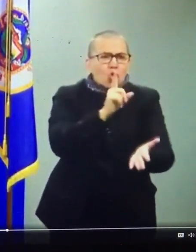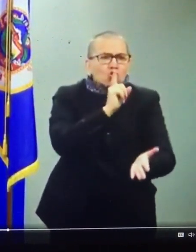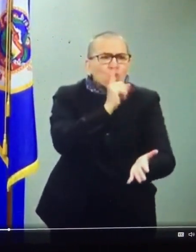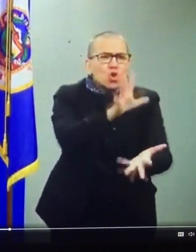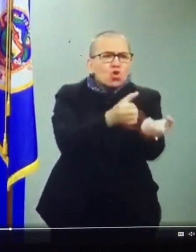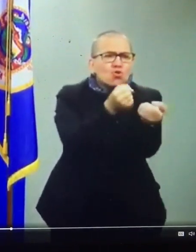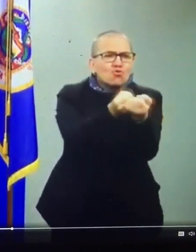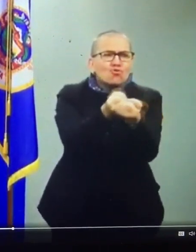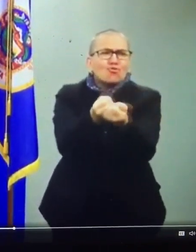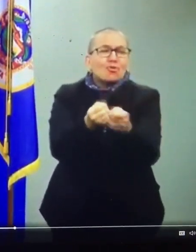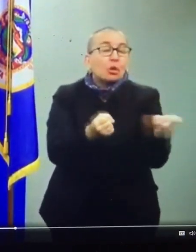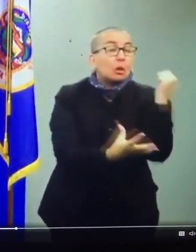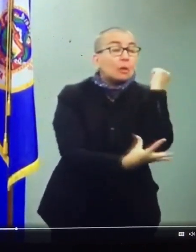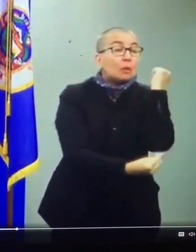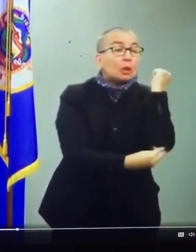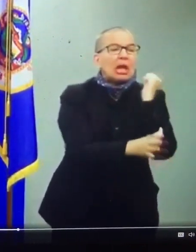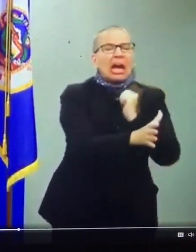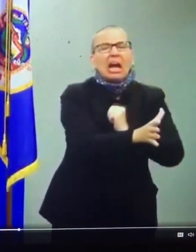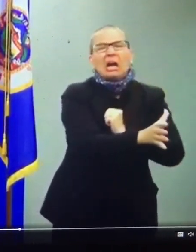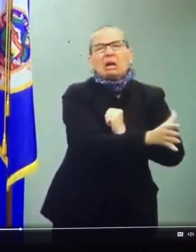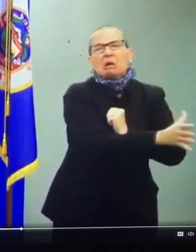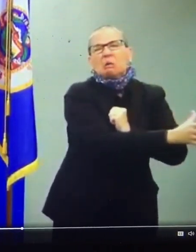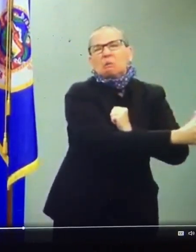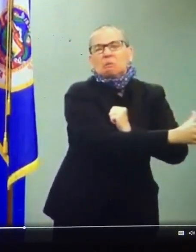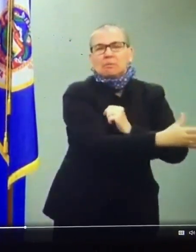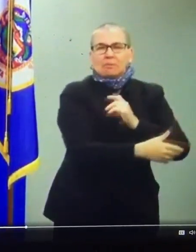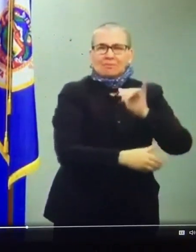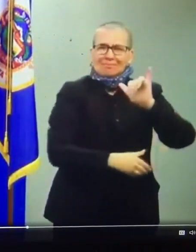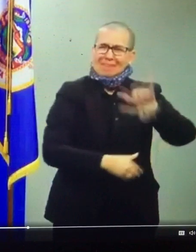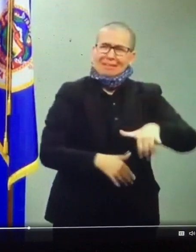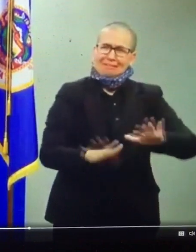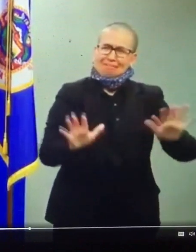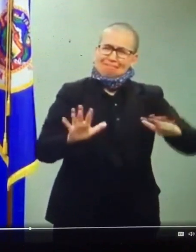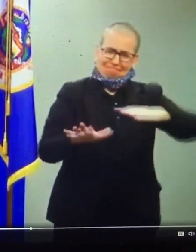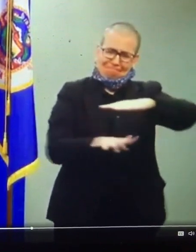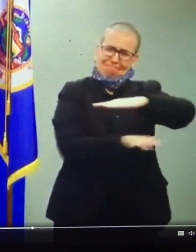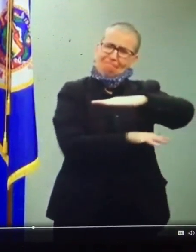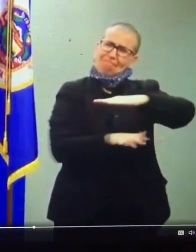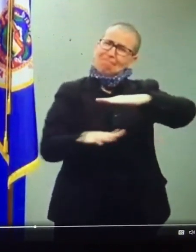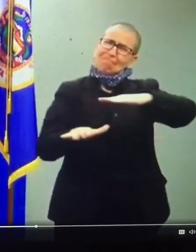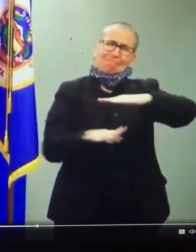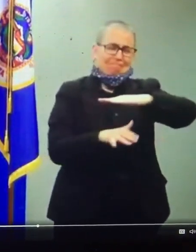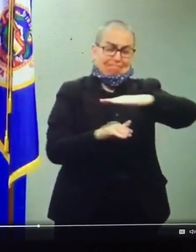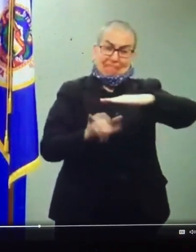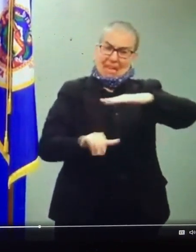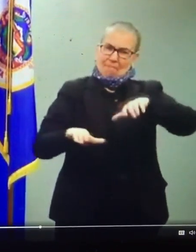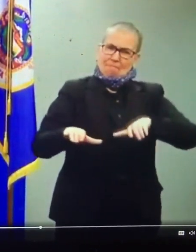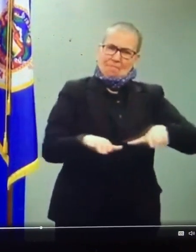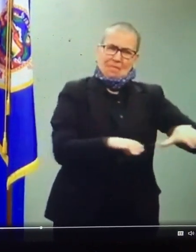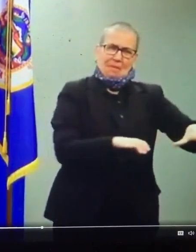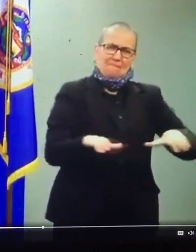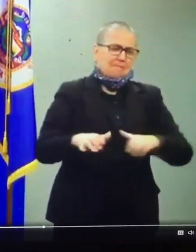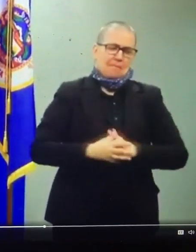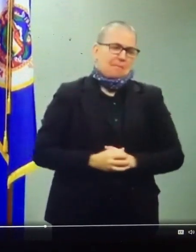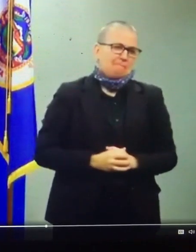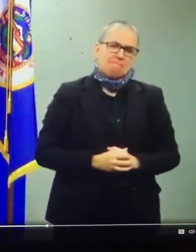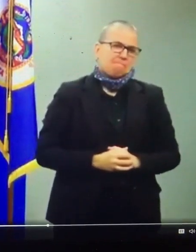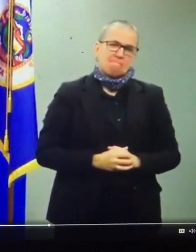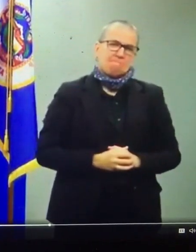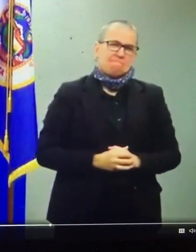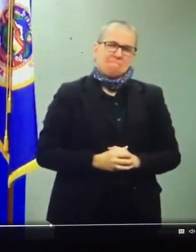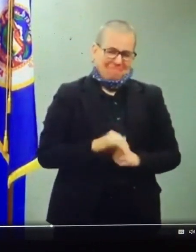And as we all said last week, the ultimate end of that type of behavior is the ability to believe that you can murder a black man